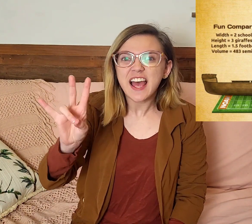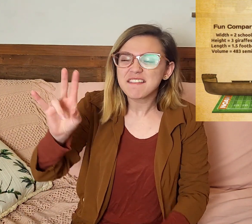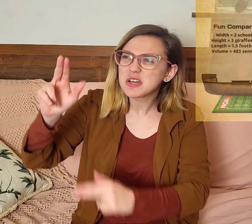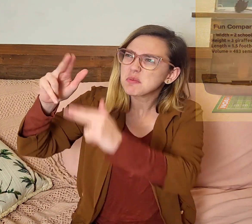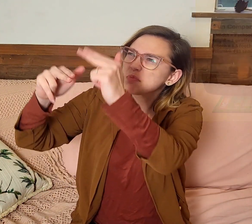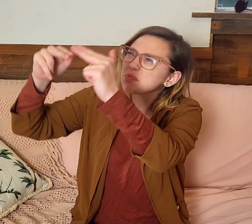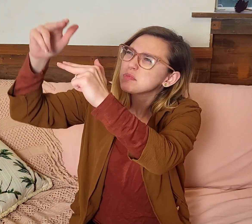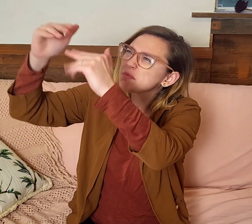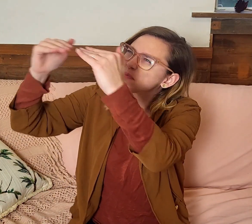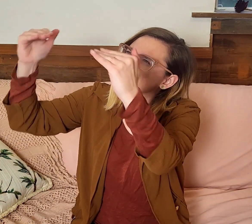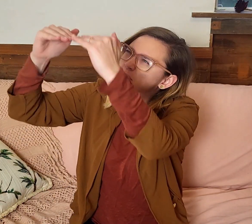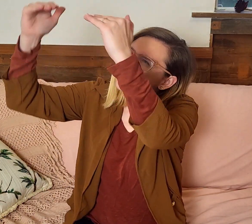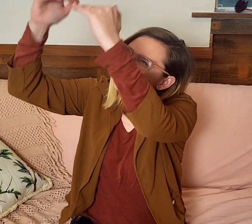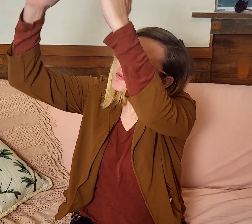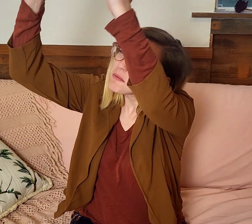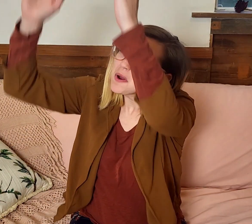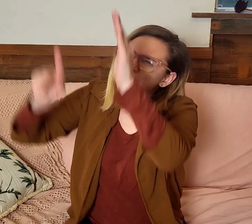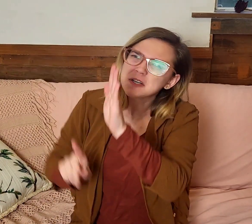7 stories tall.